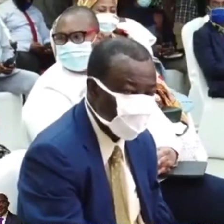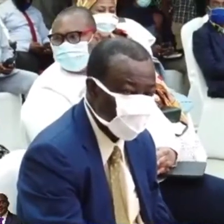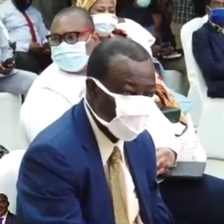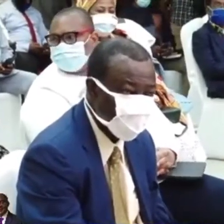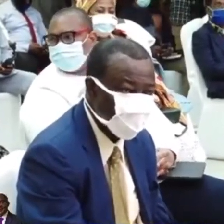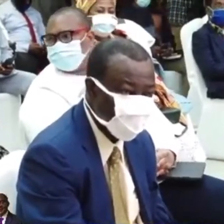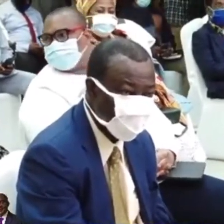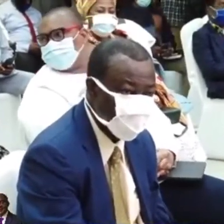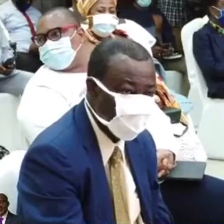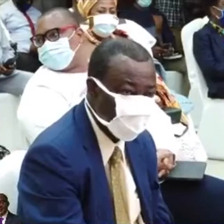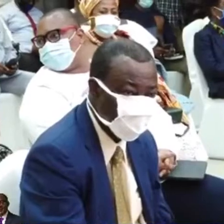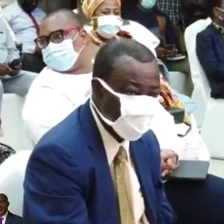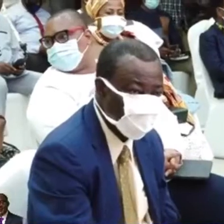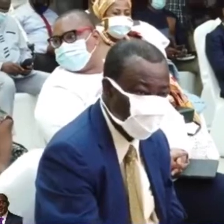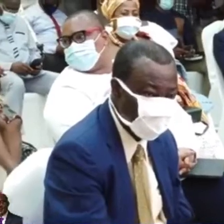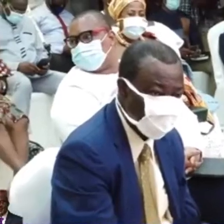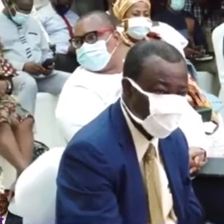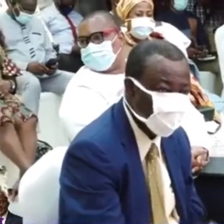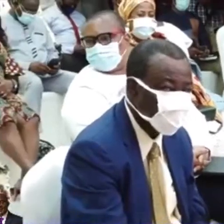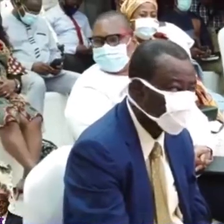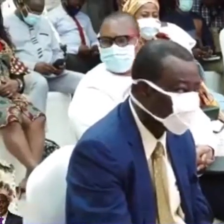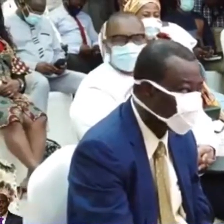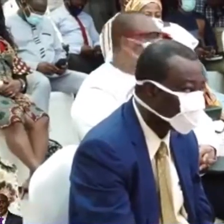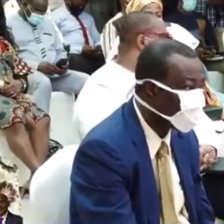Nanamu, many years, and Tira.